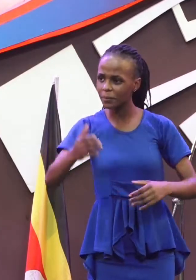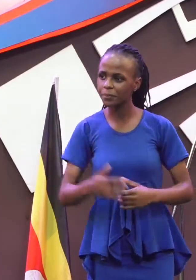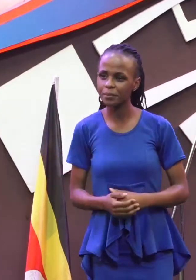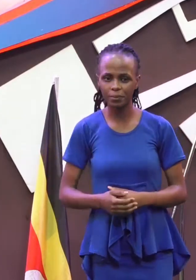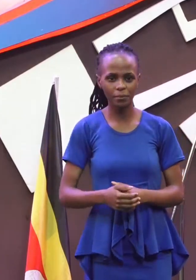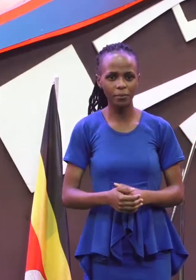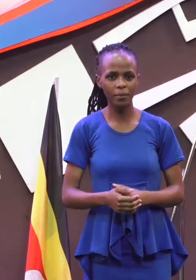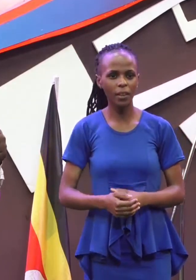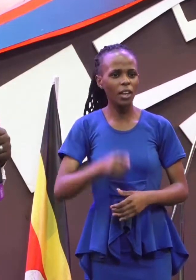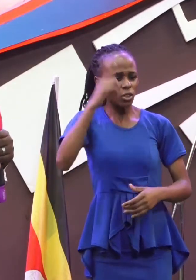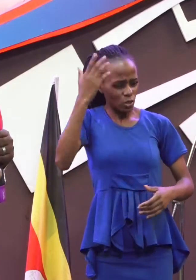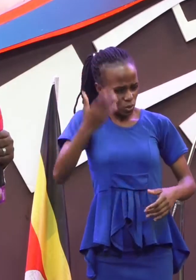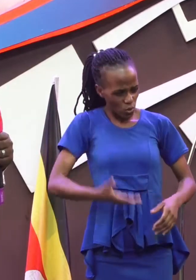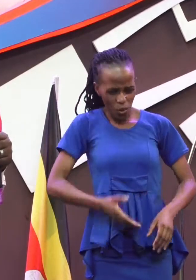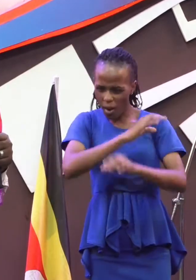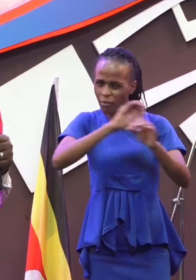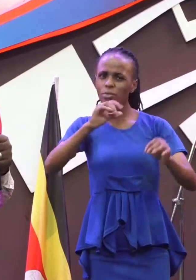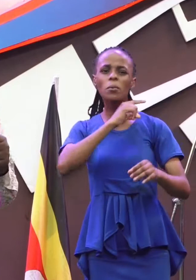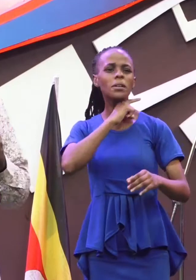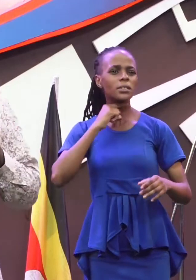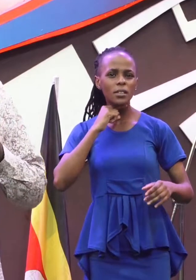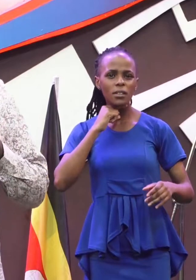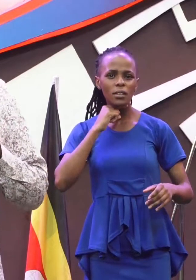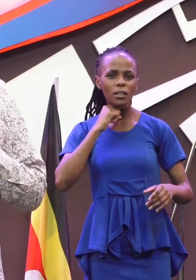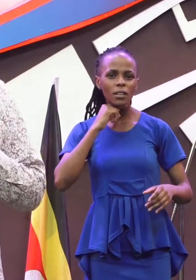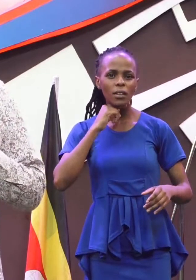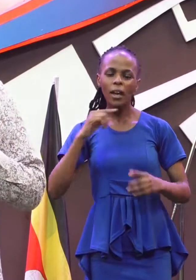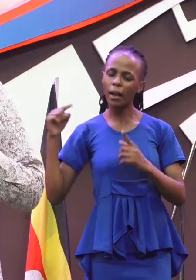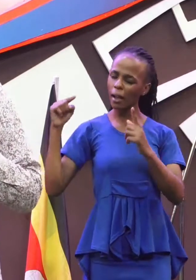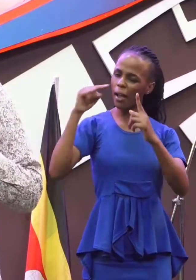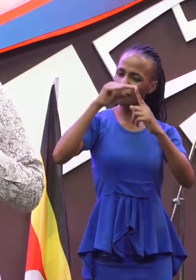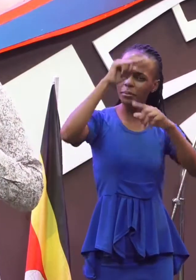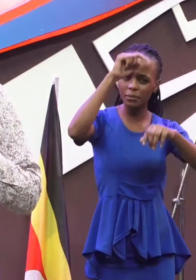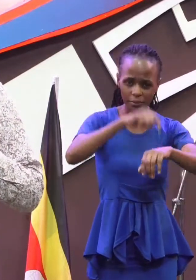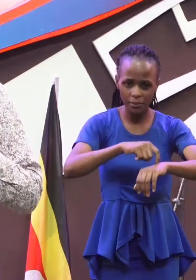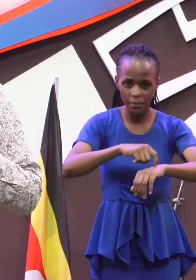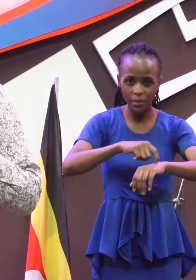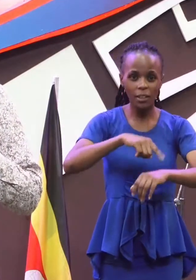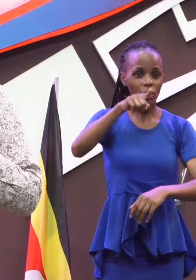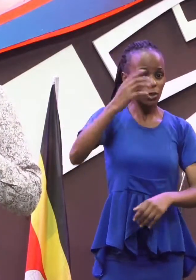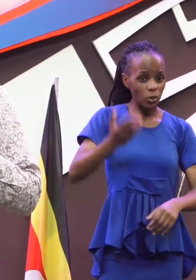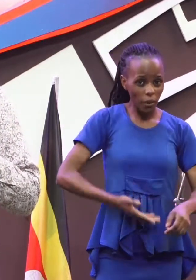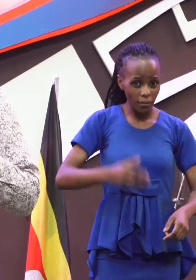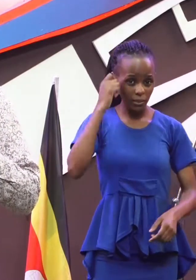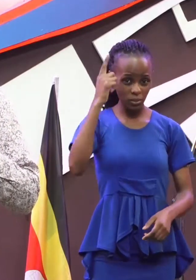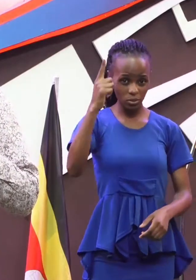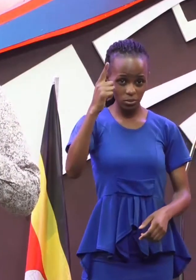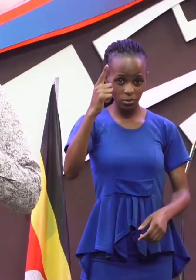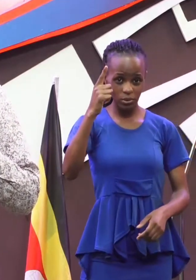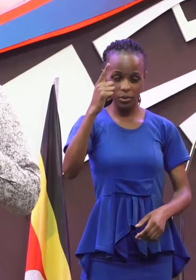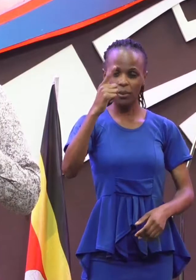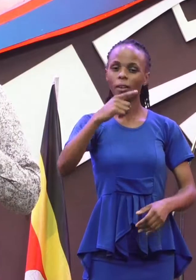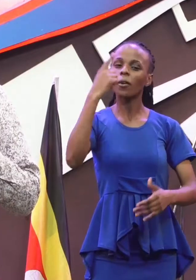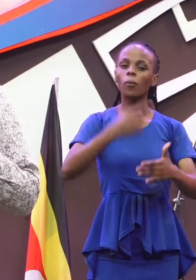get from it. You do not have a pastor. Not until you've